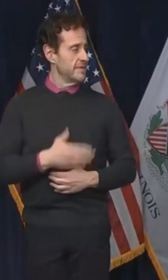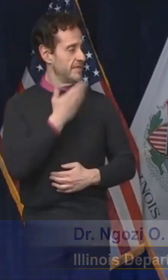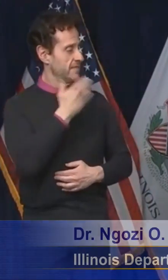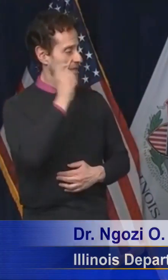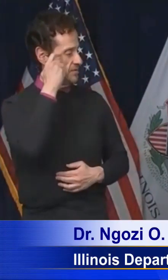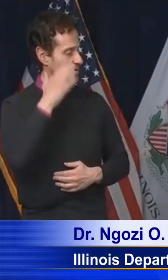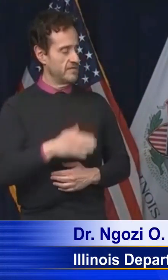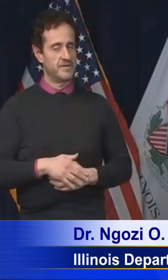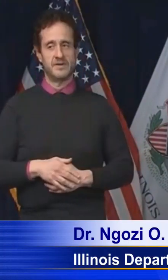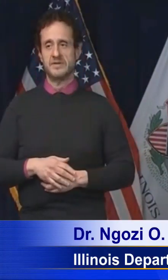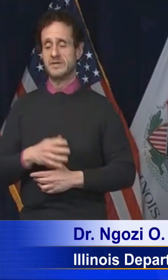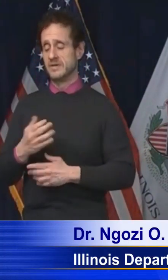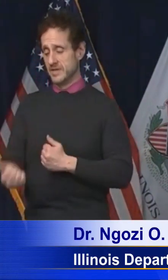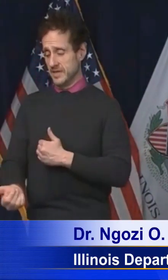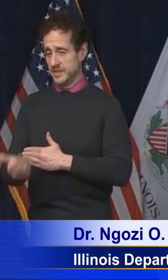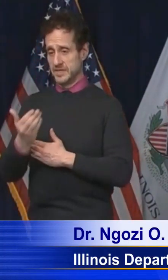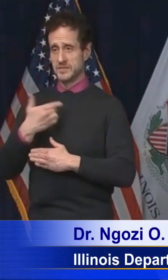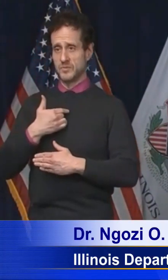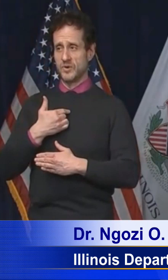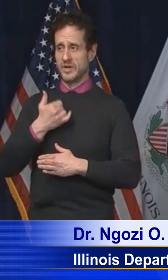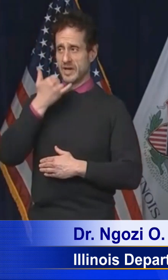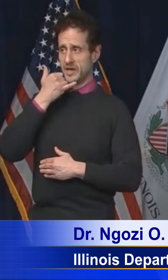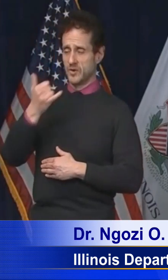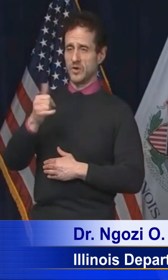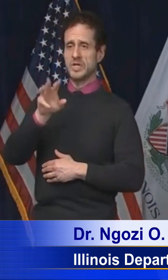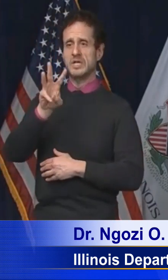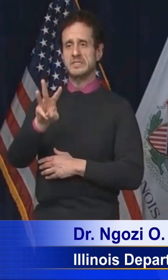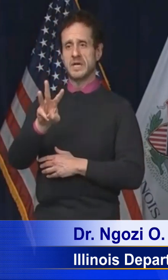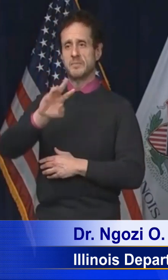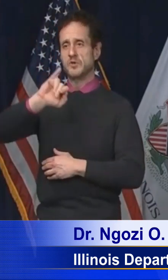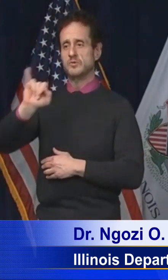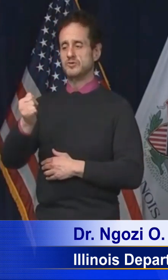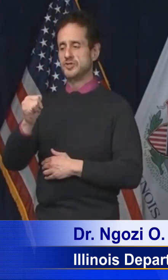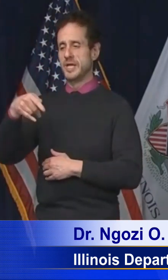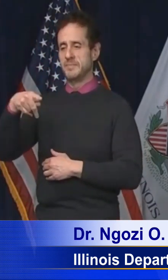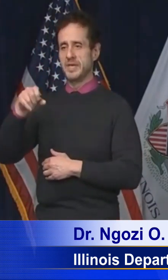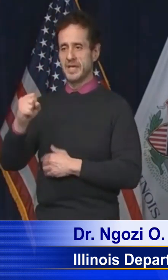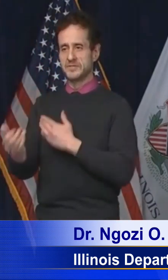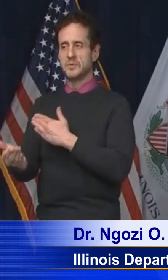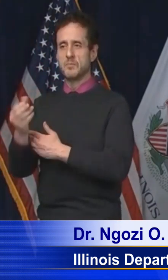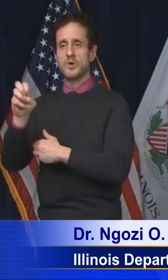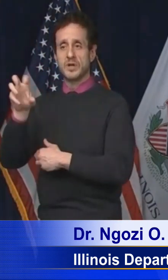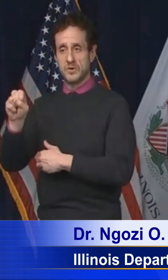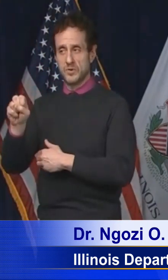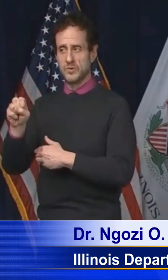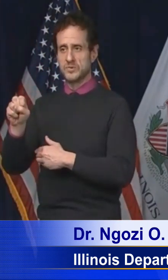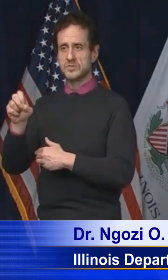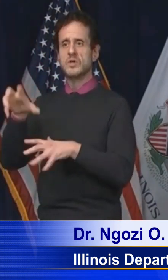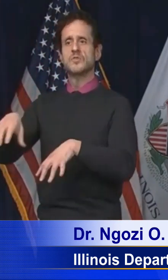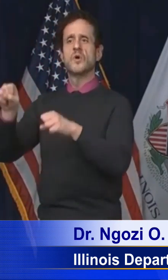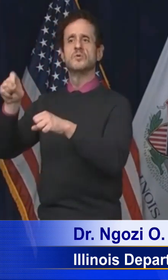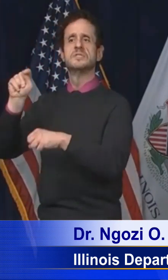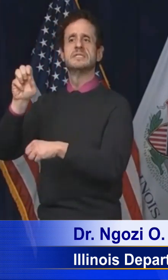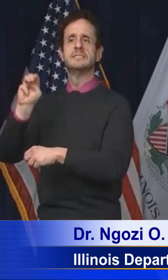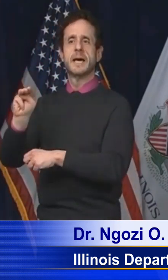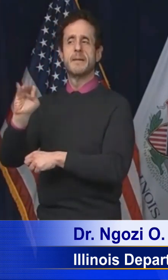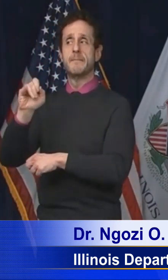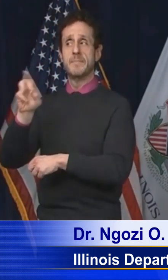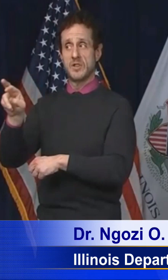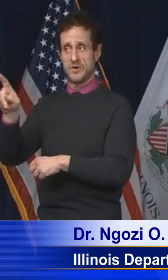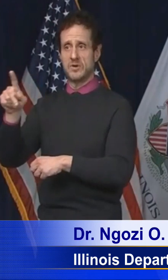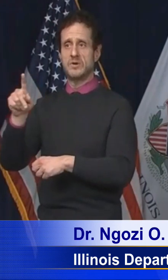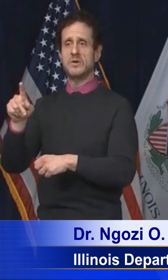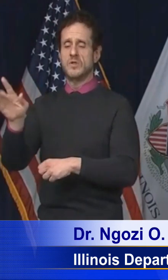This morning, I called into WJPF's Morning News Watch with Tom Miller. His show broadcasts throughout